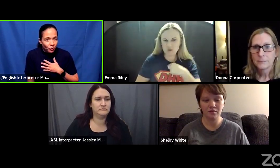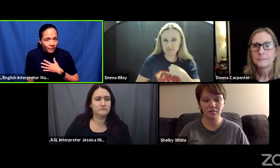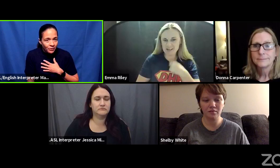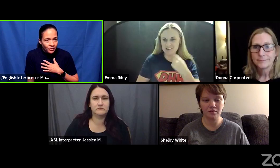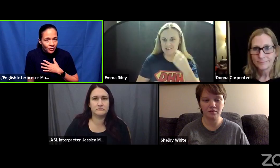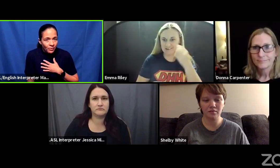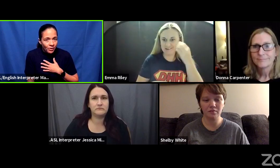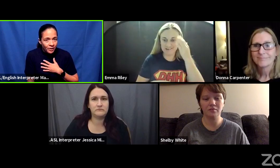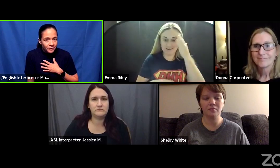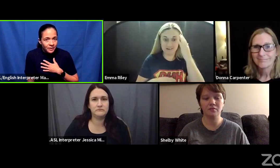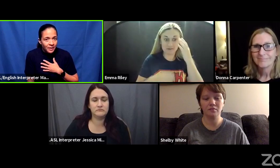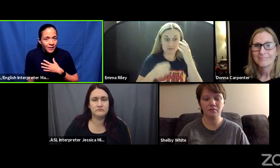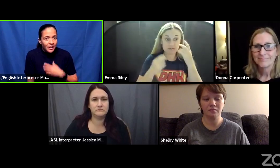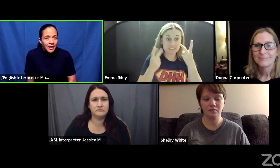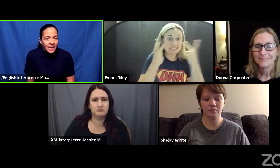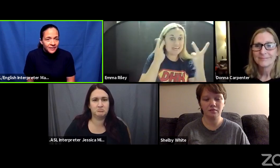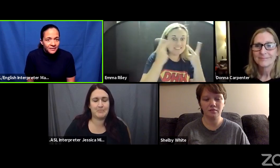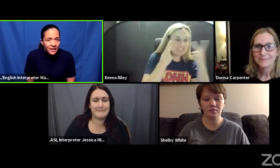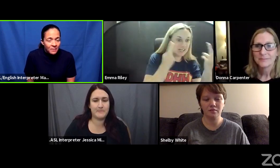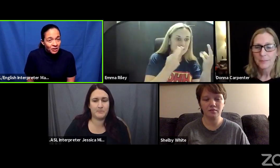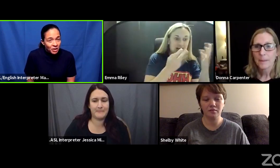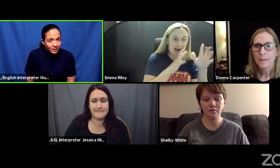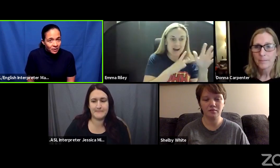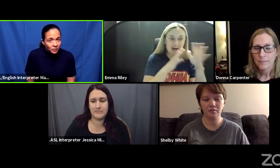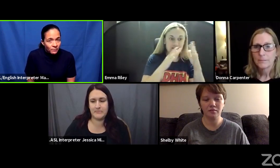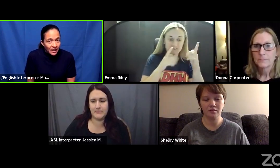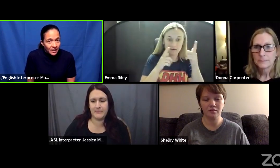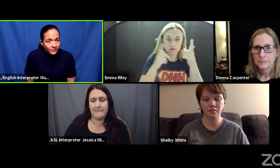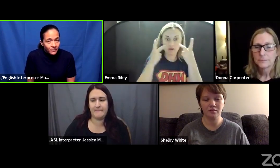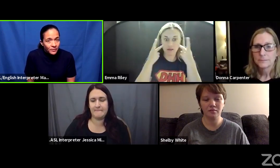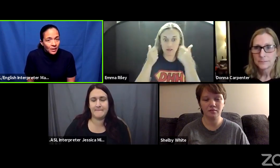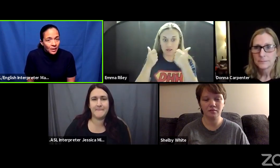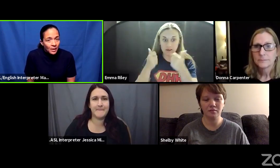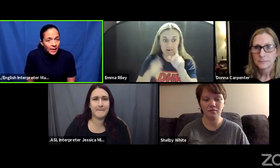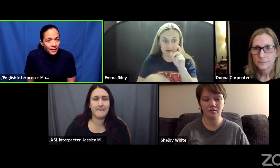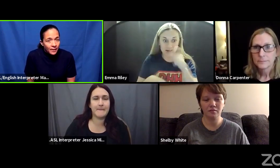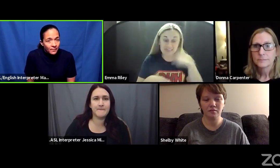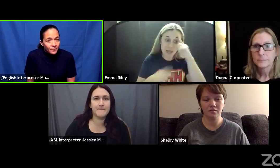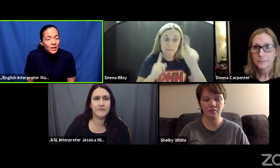that intrapersonal part is a challenge for me.